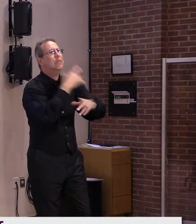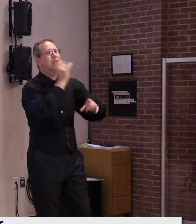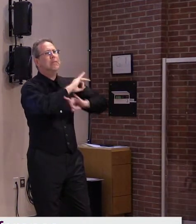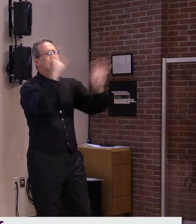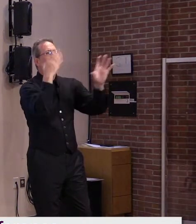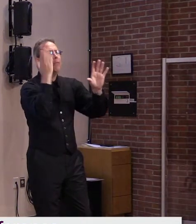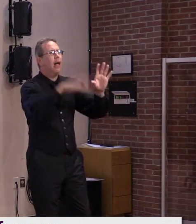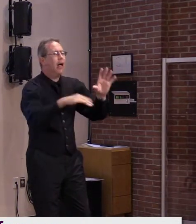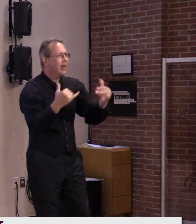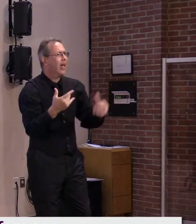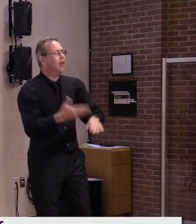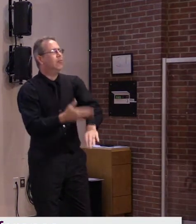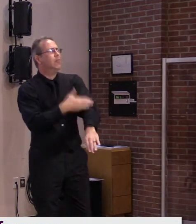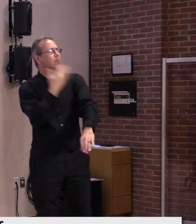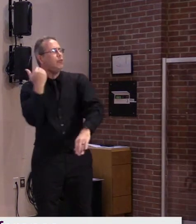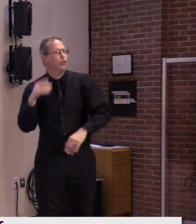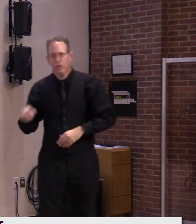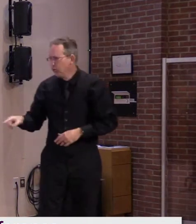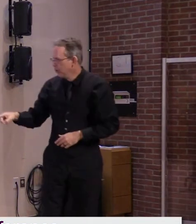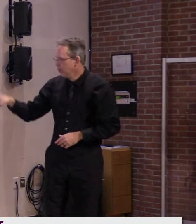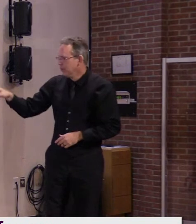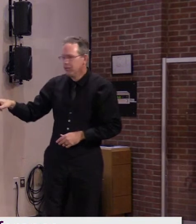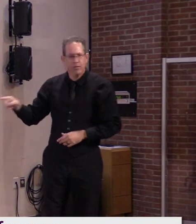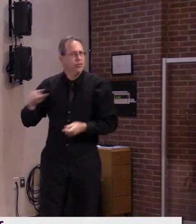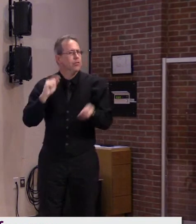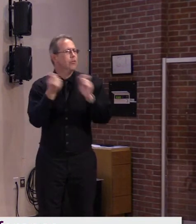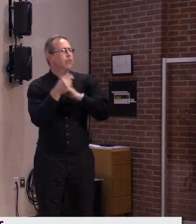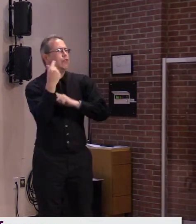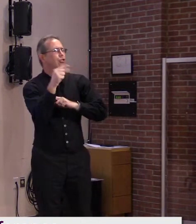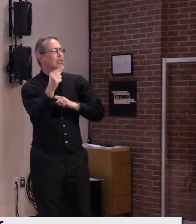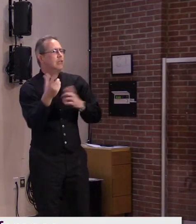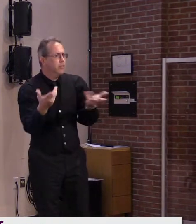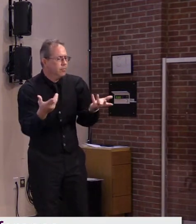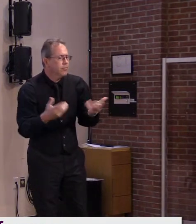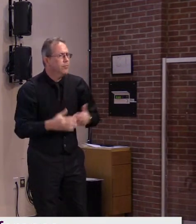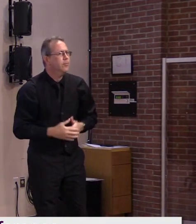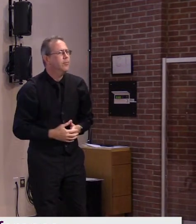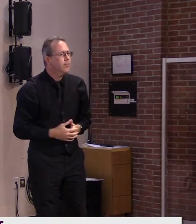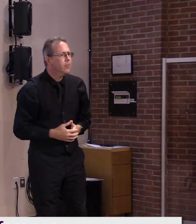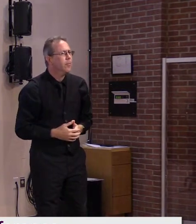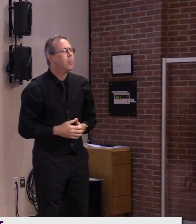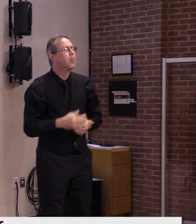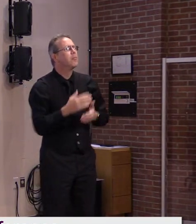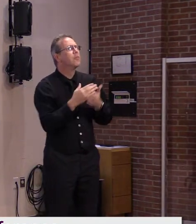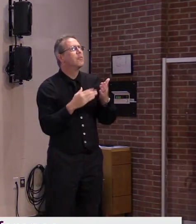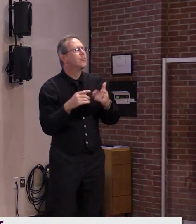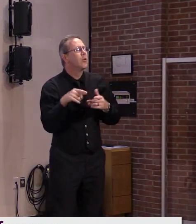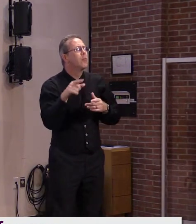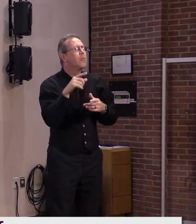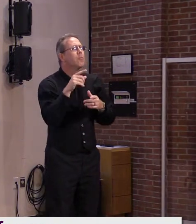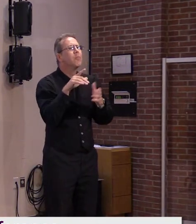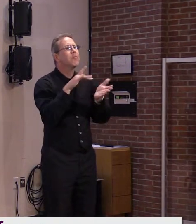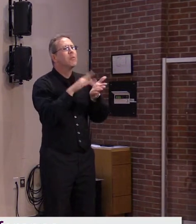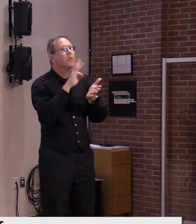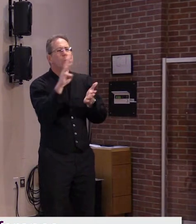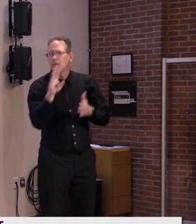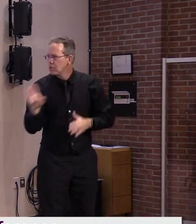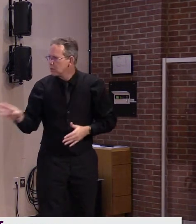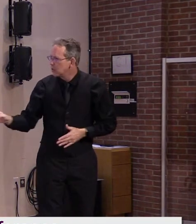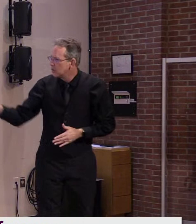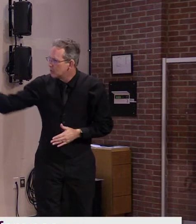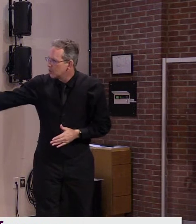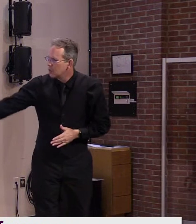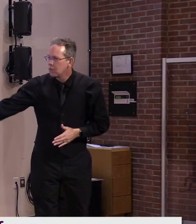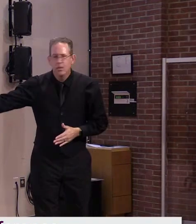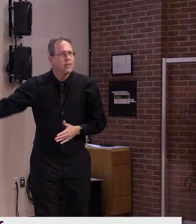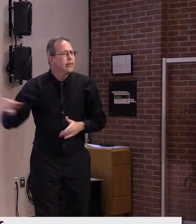parts of the country, like the Midwest and the Great Plains, have not yet seen the same level of improvement. And as we'll talk